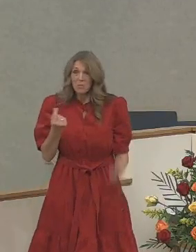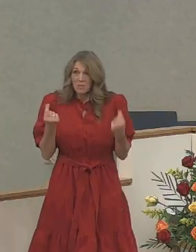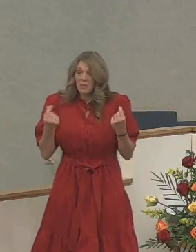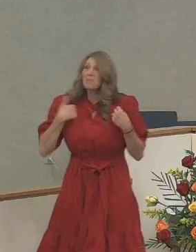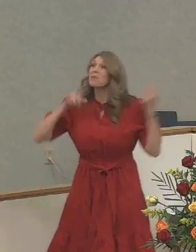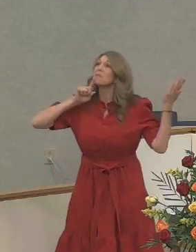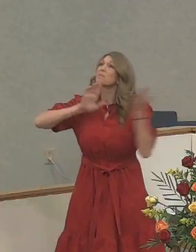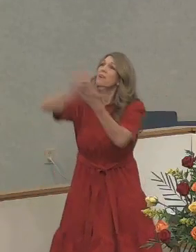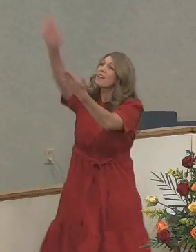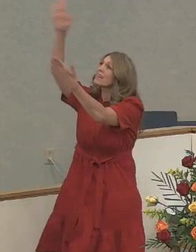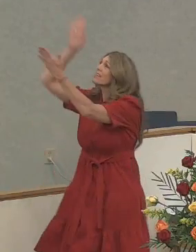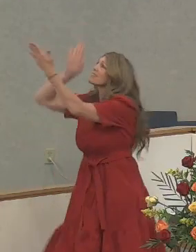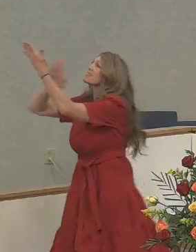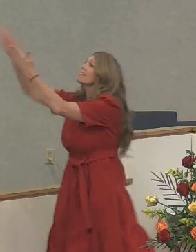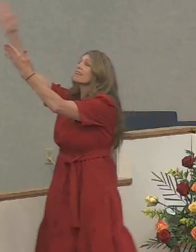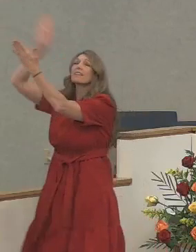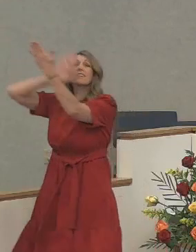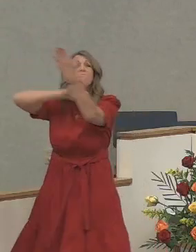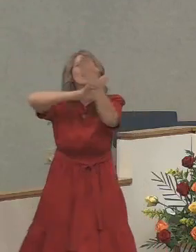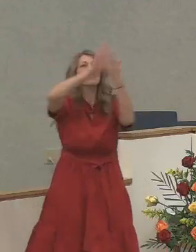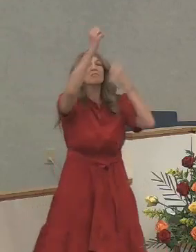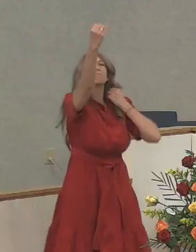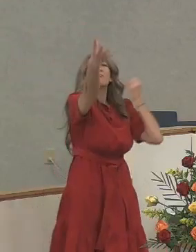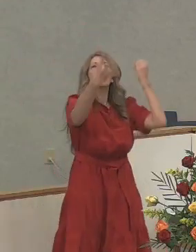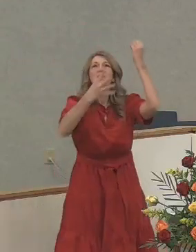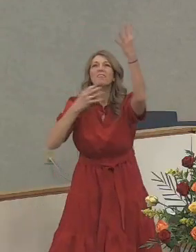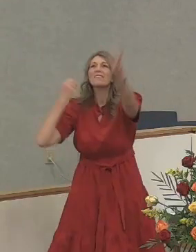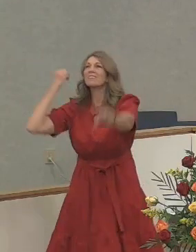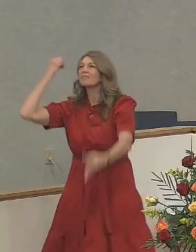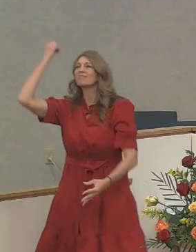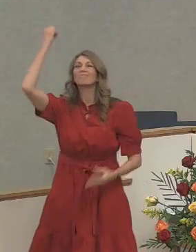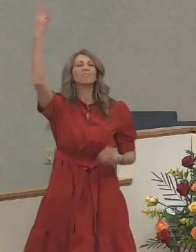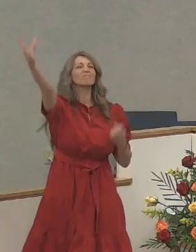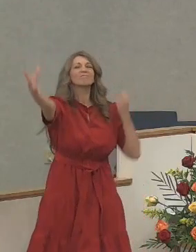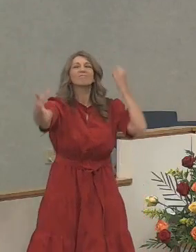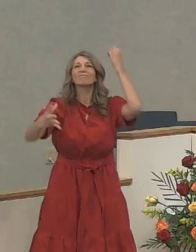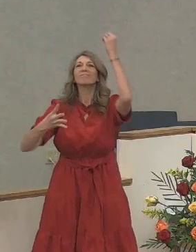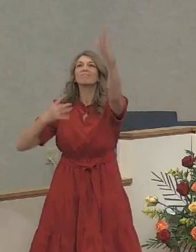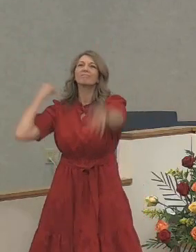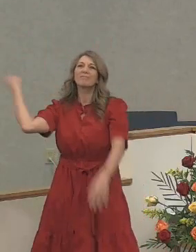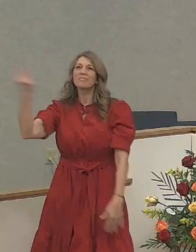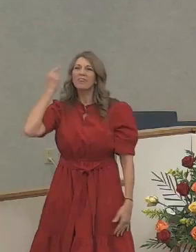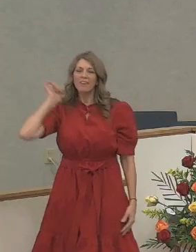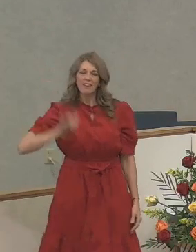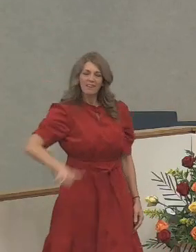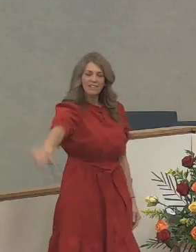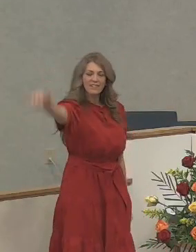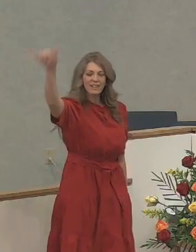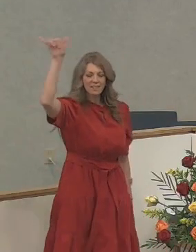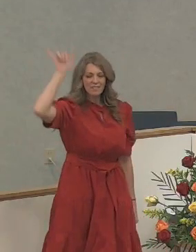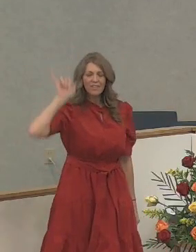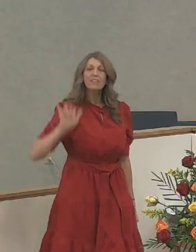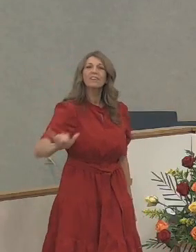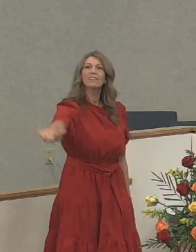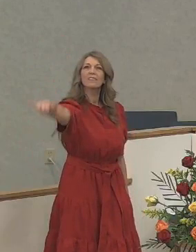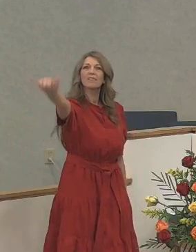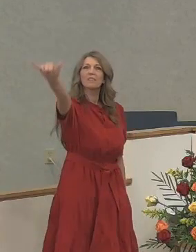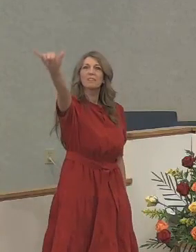defeat. I will praise him forever and